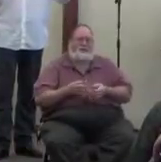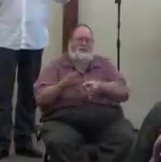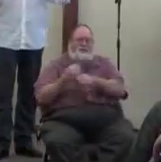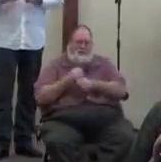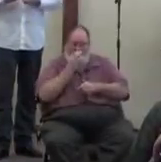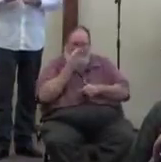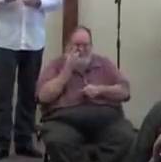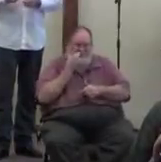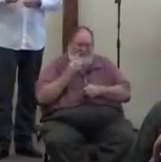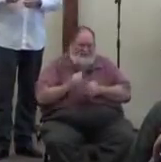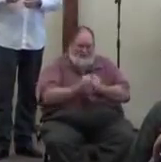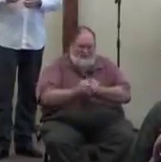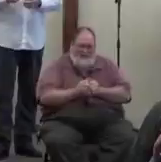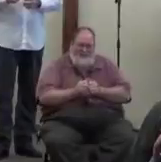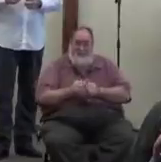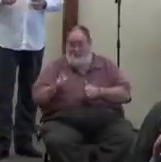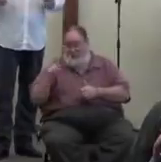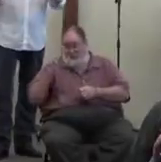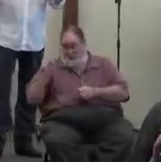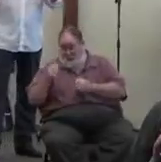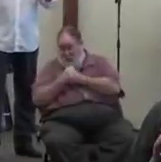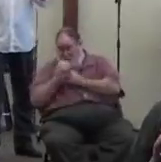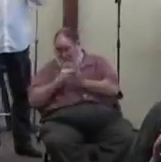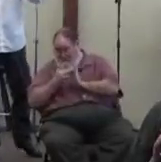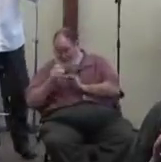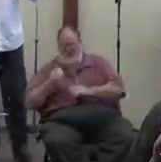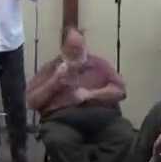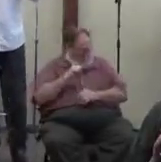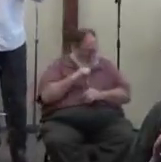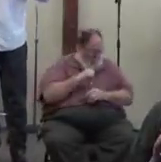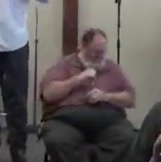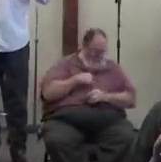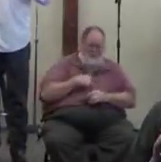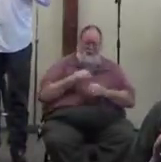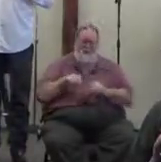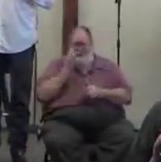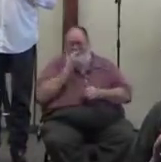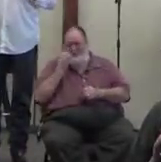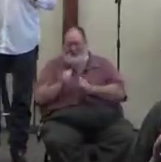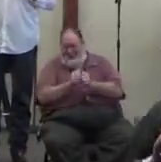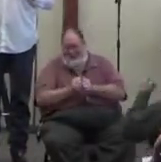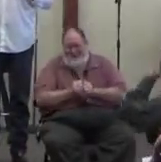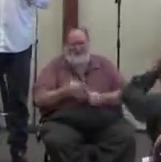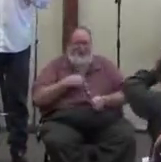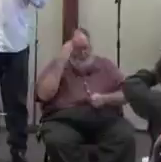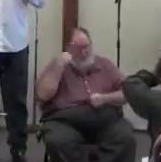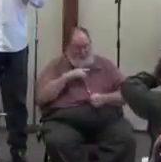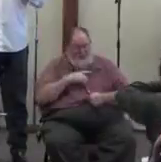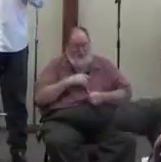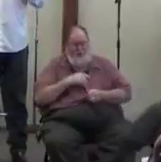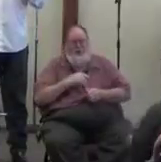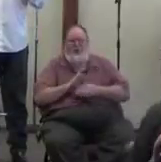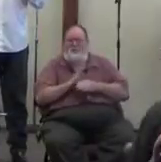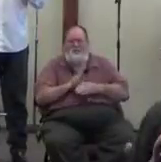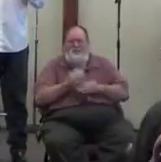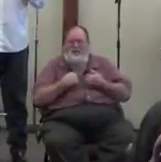take communion together. So I'd like us... I know we're all busy and got a lot of stuff to do, but if there